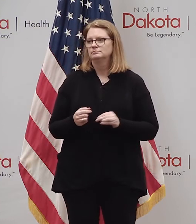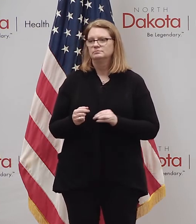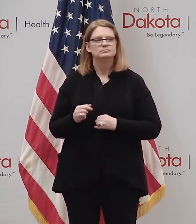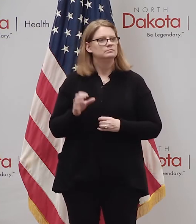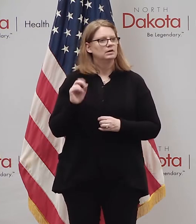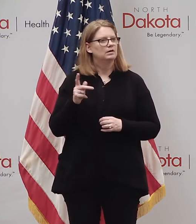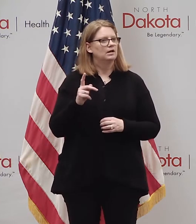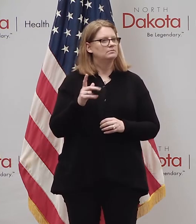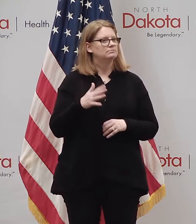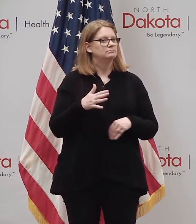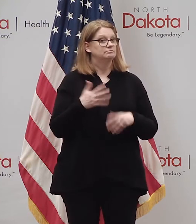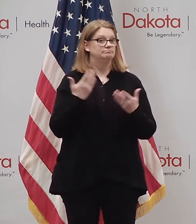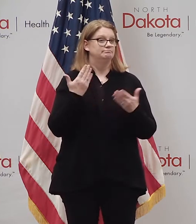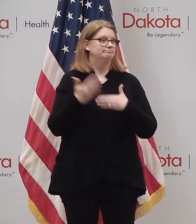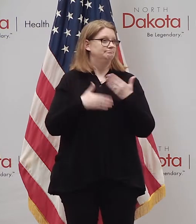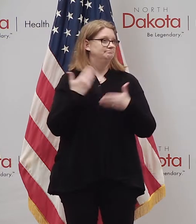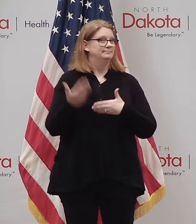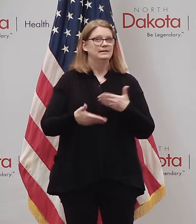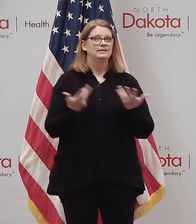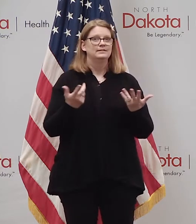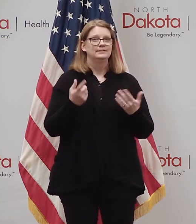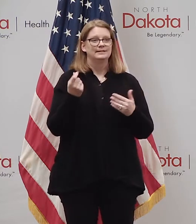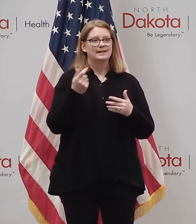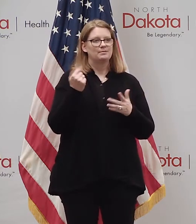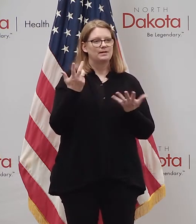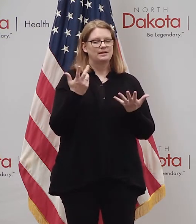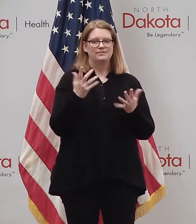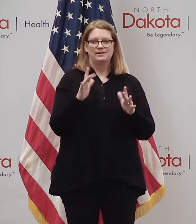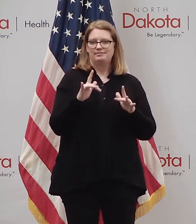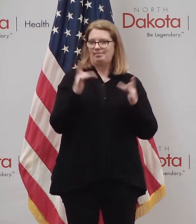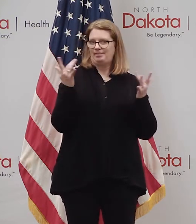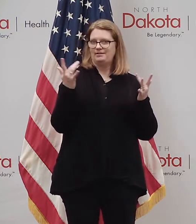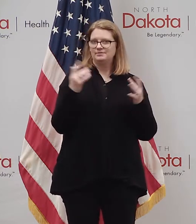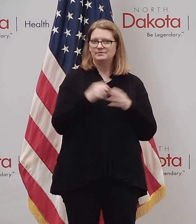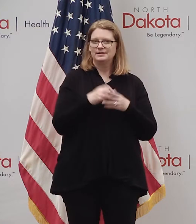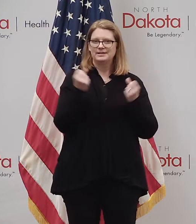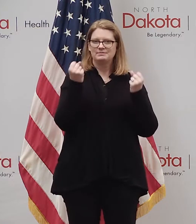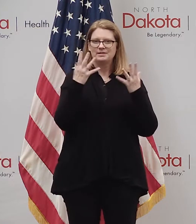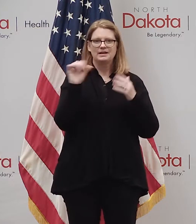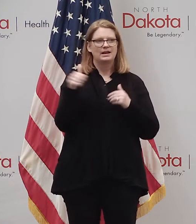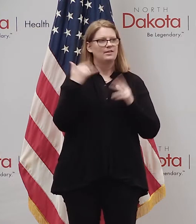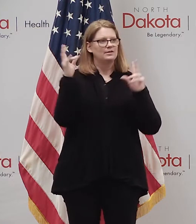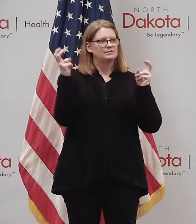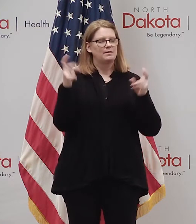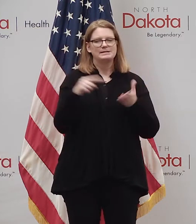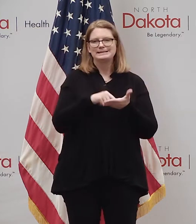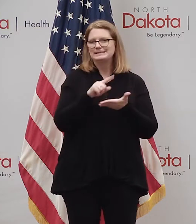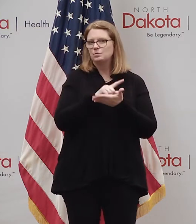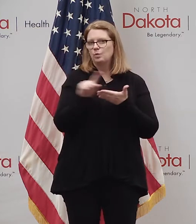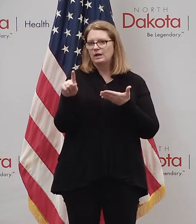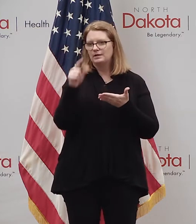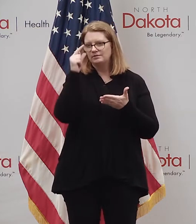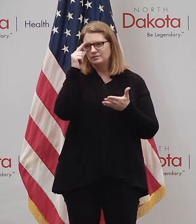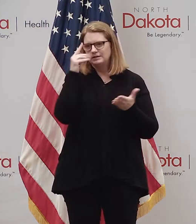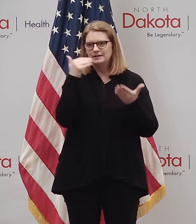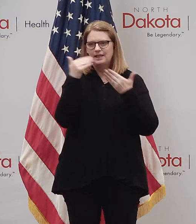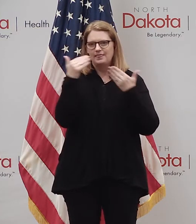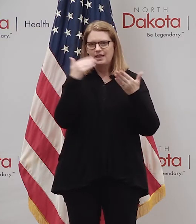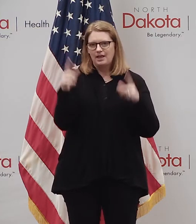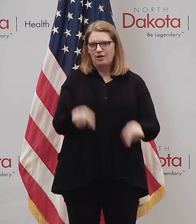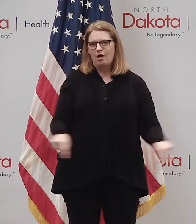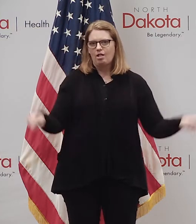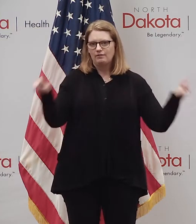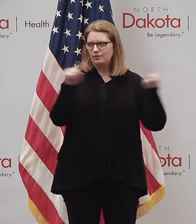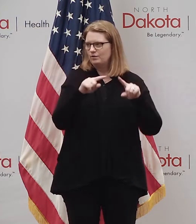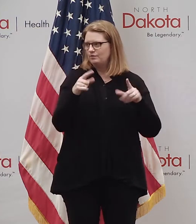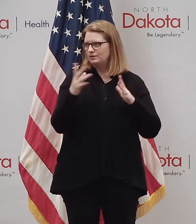Okay, things are slowing down. We had a little bit of a lighter show today. We got plenty of other topics coming up this week, but I want to thank everybody for